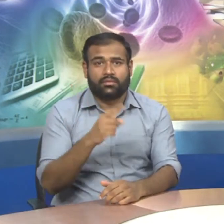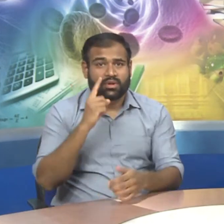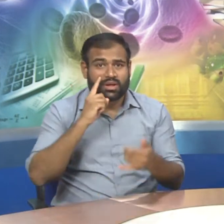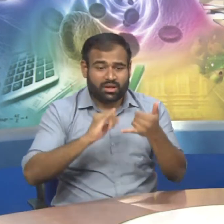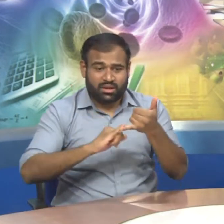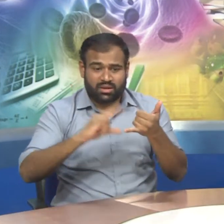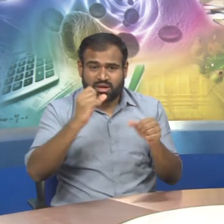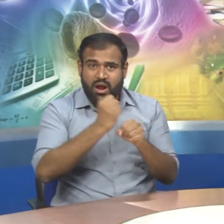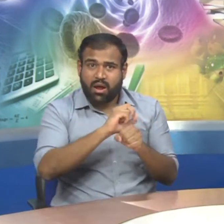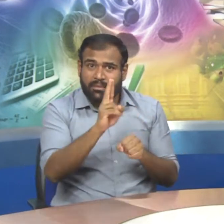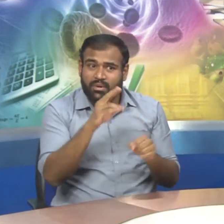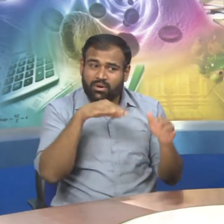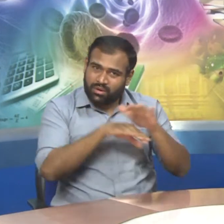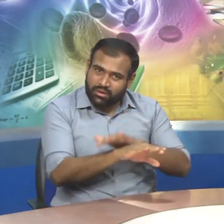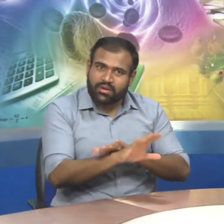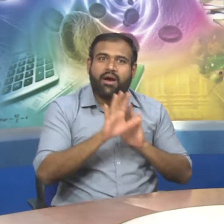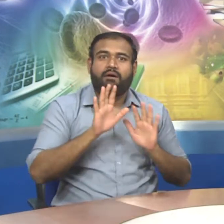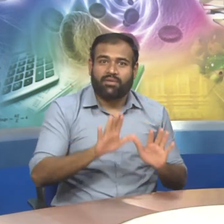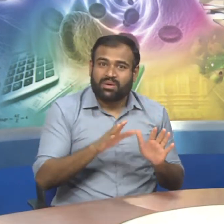Yes, it is true.